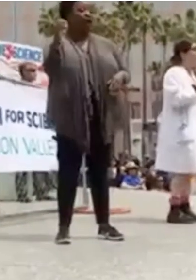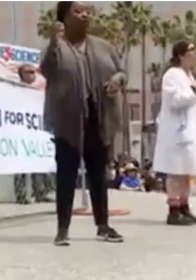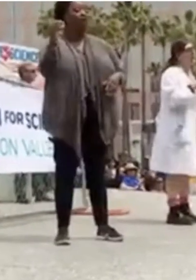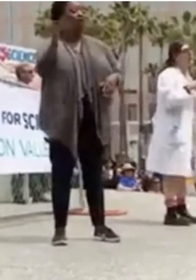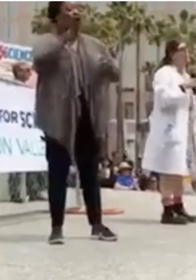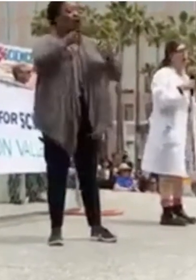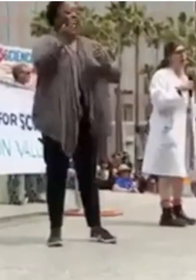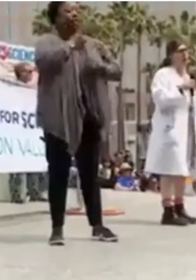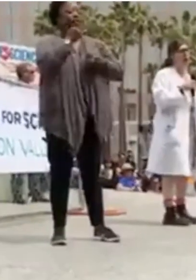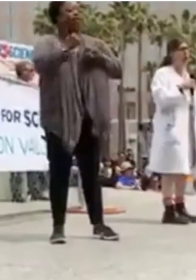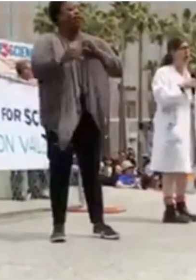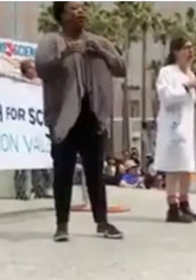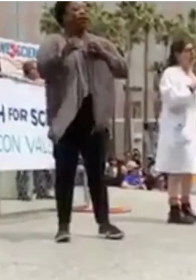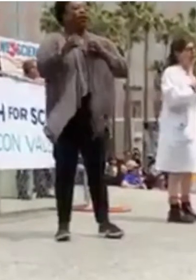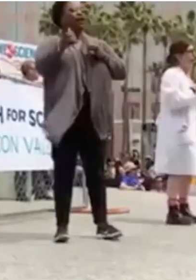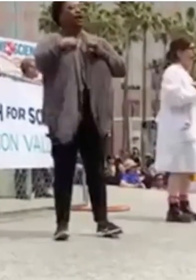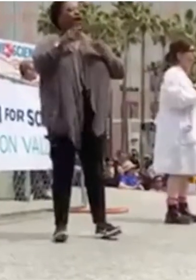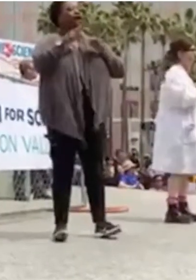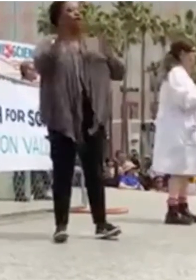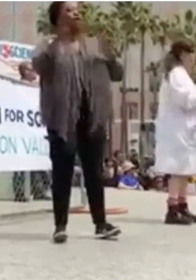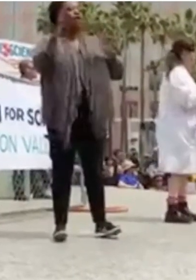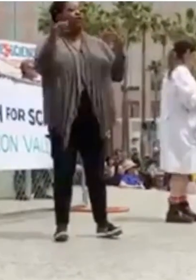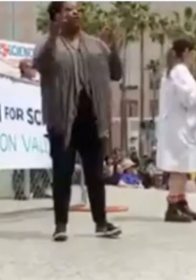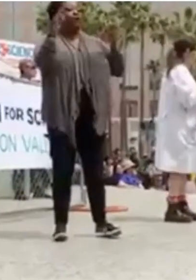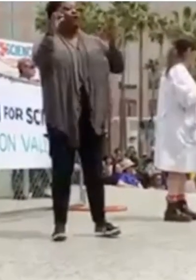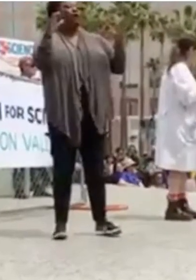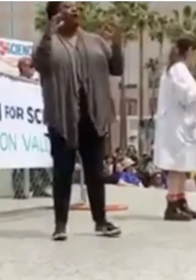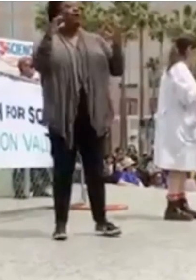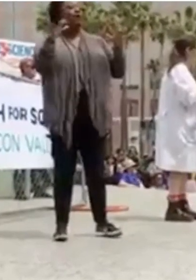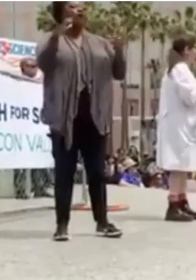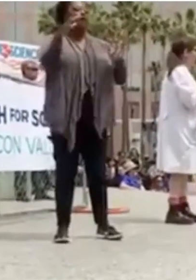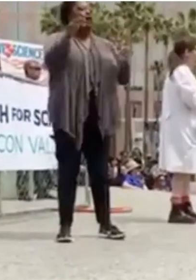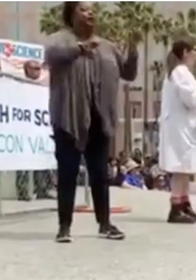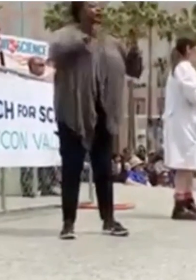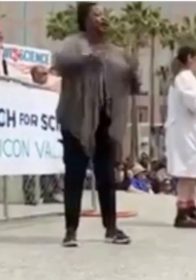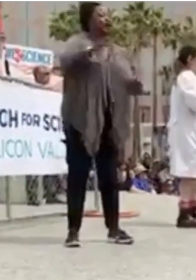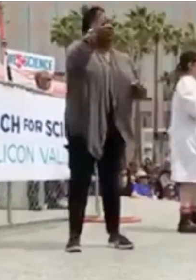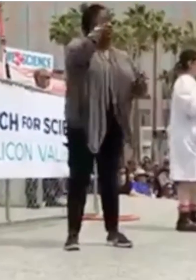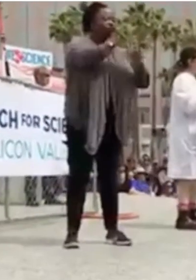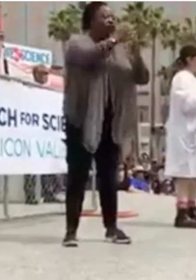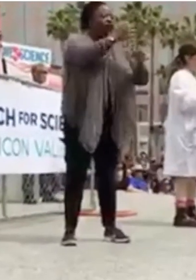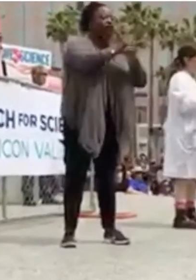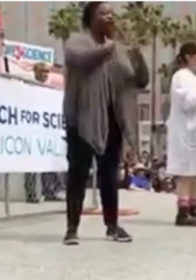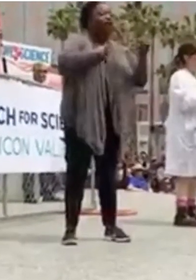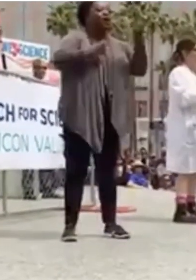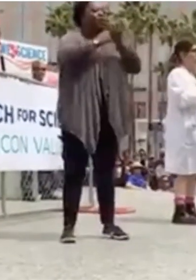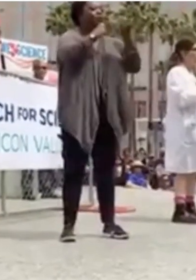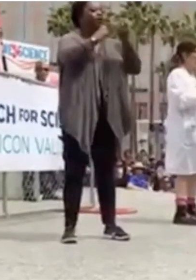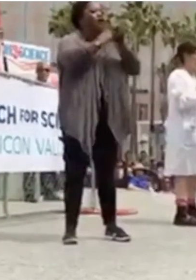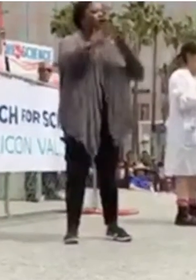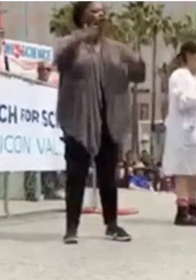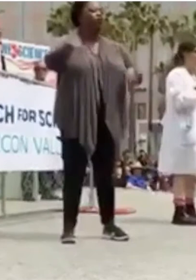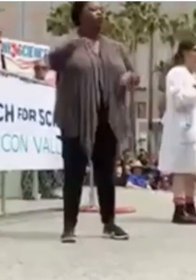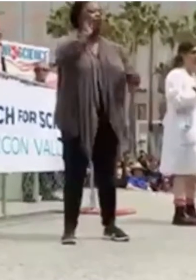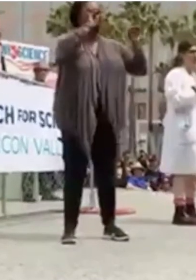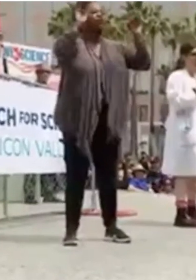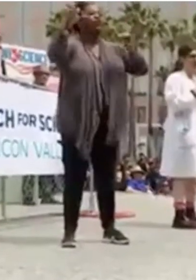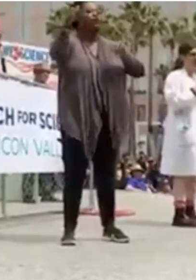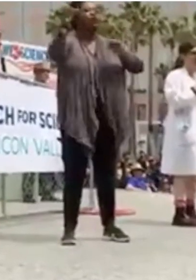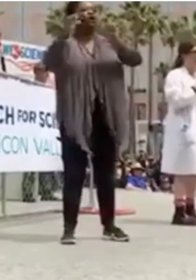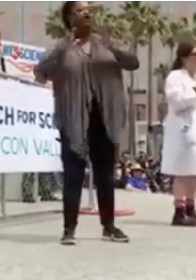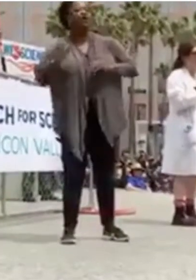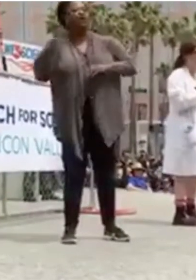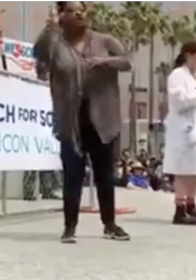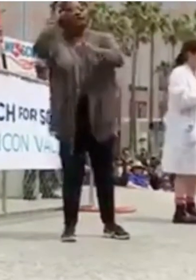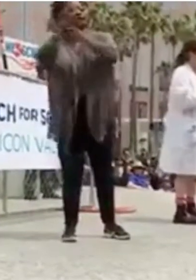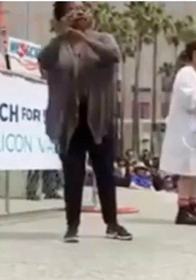And finally, I'm very publicly a scientist of faith, and I want to give a shout out to those other scientists of faith who